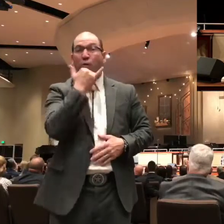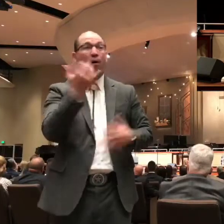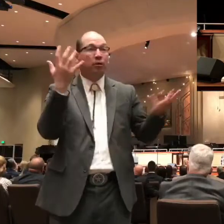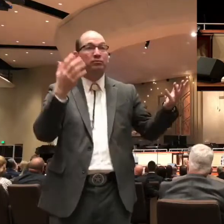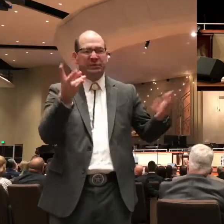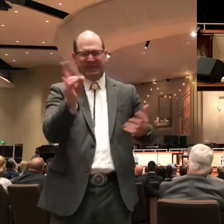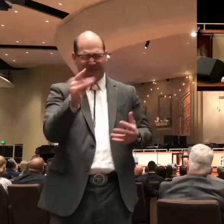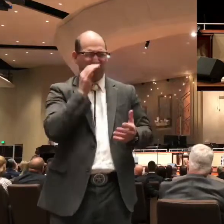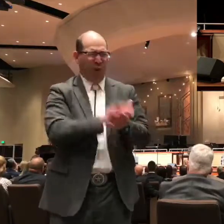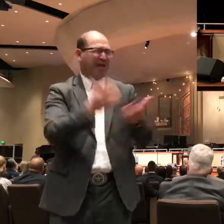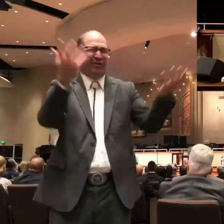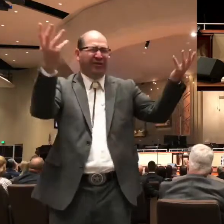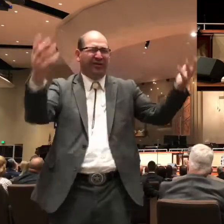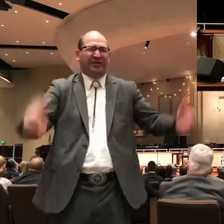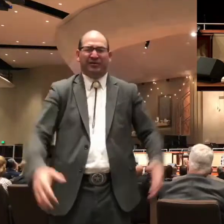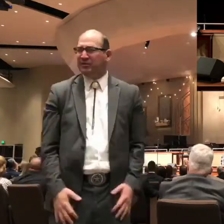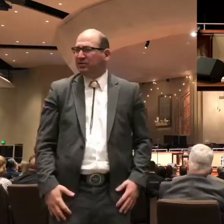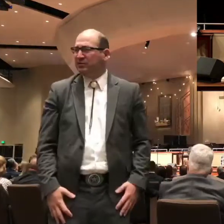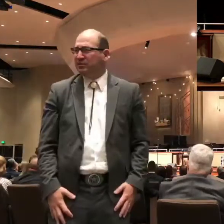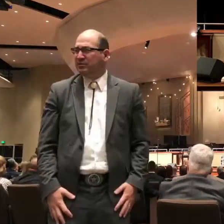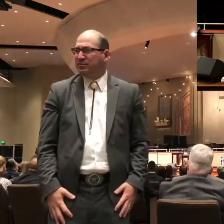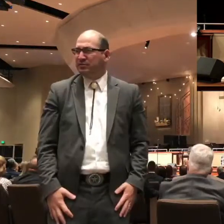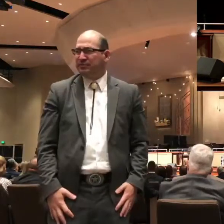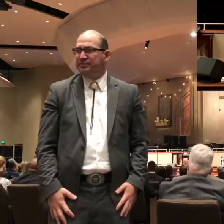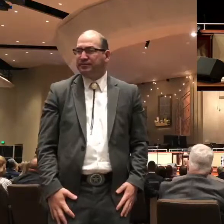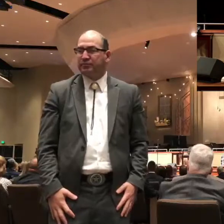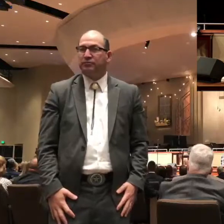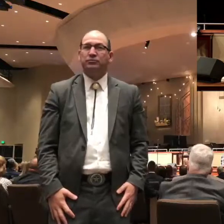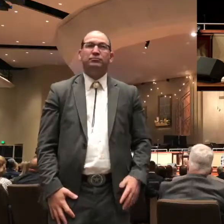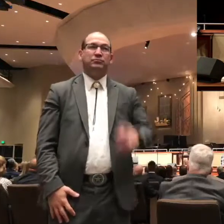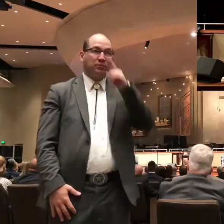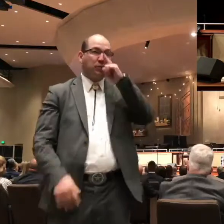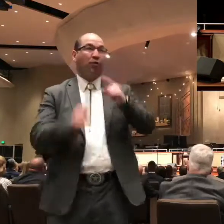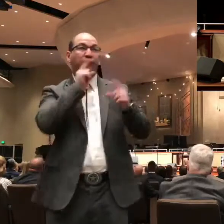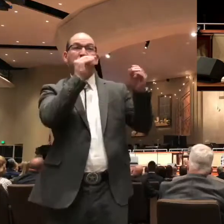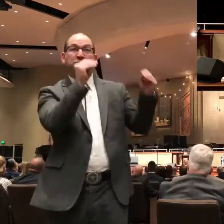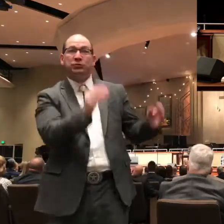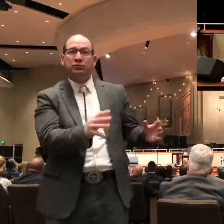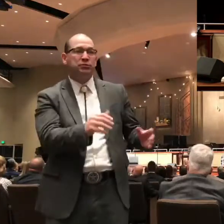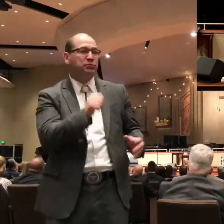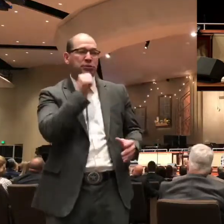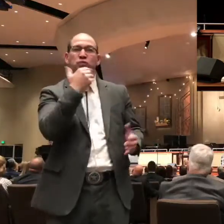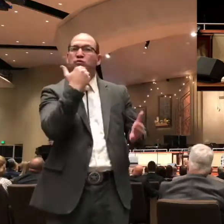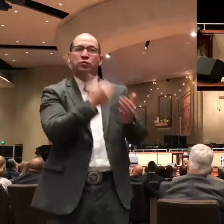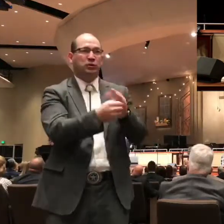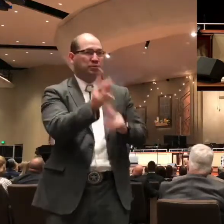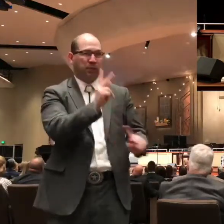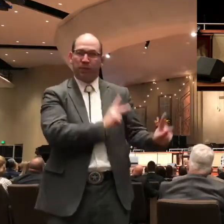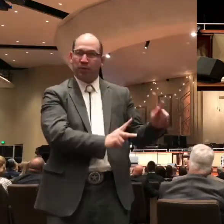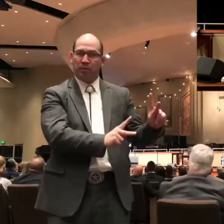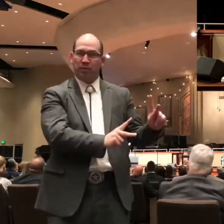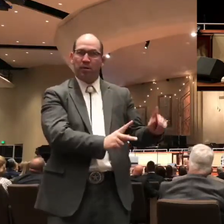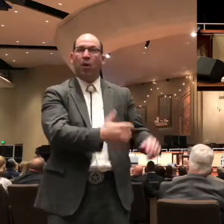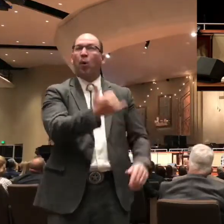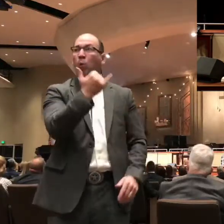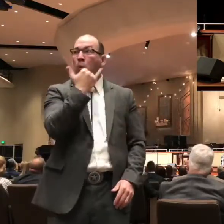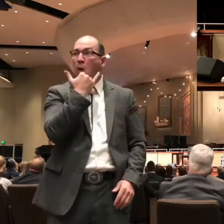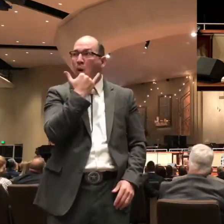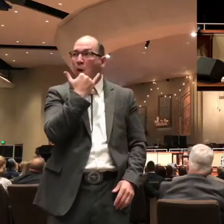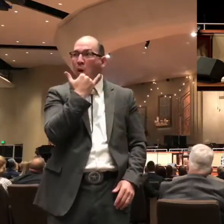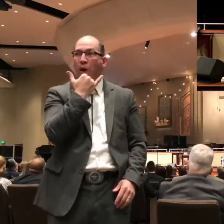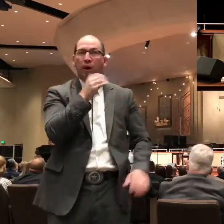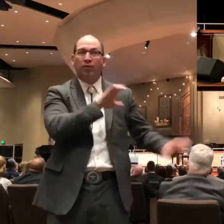Now, the moral standards oftentimes are lax. We've all heard stories, and by the way, whenever we